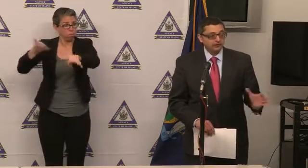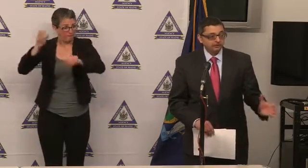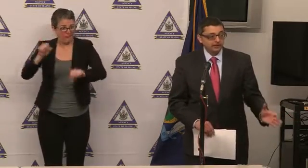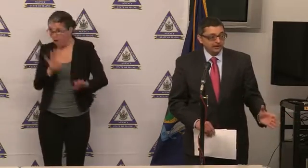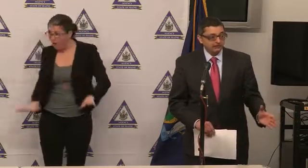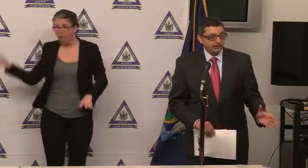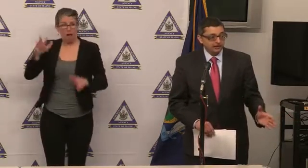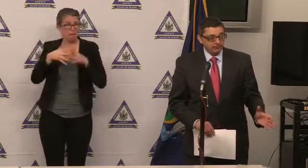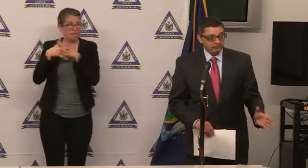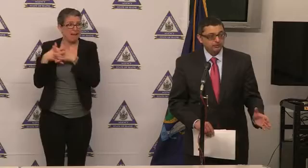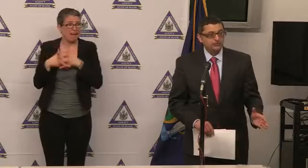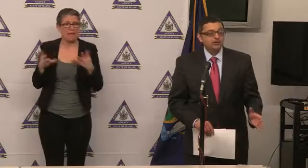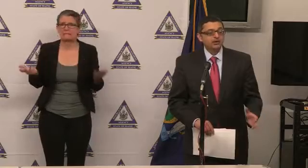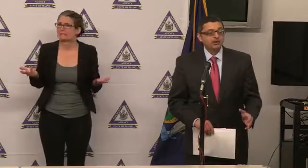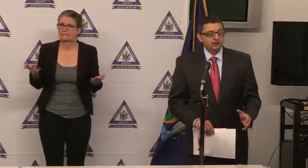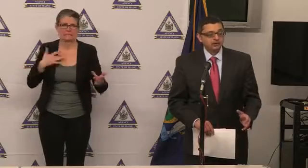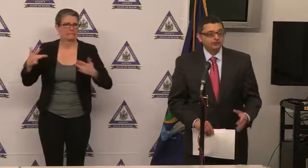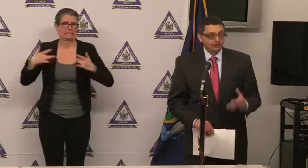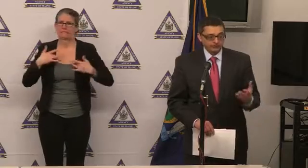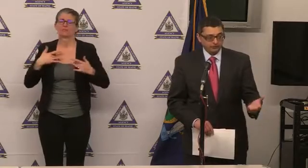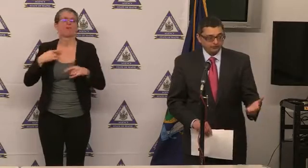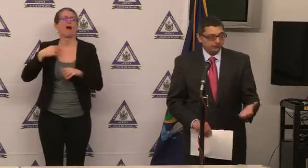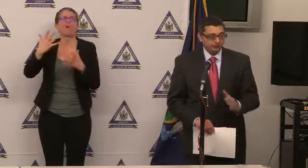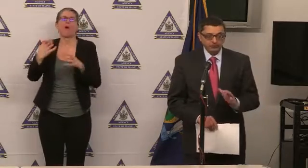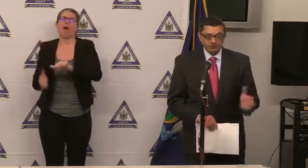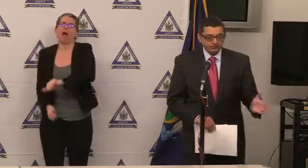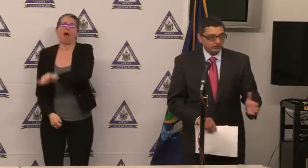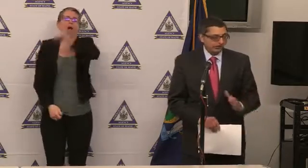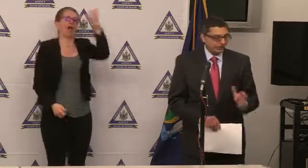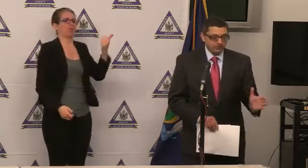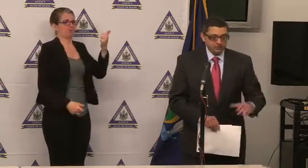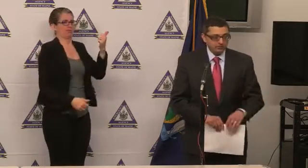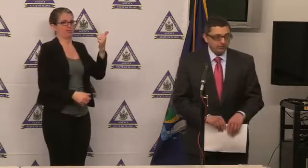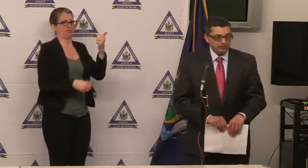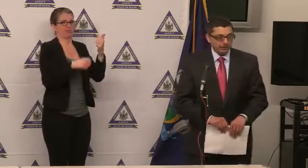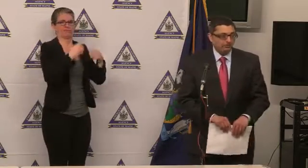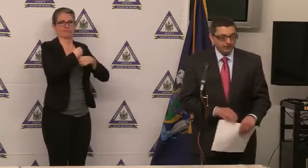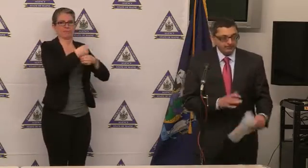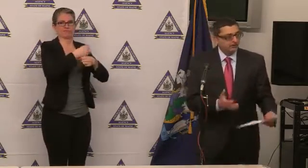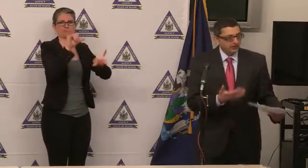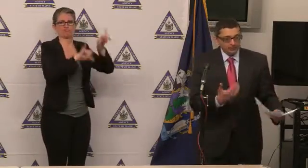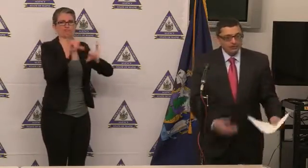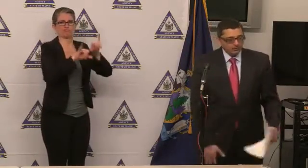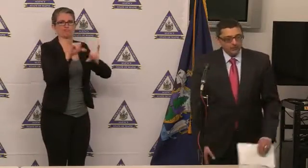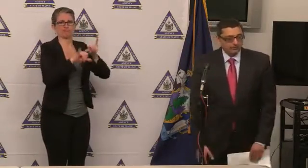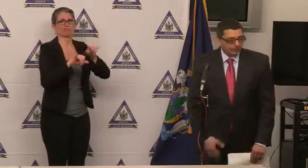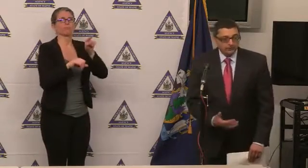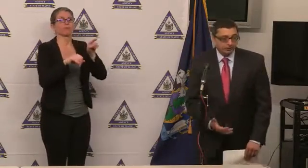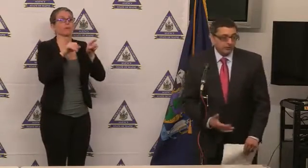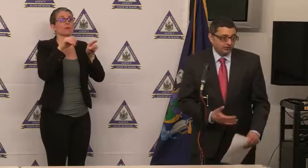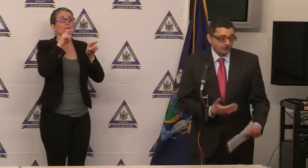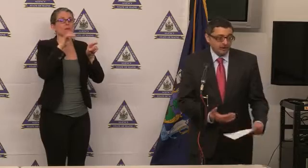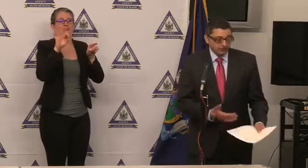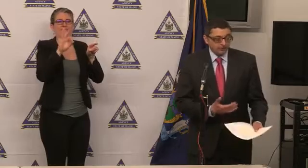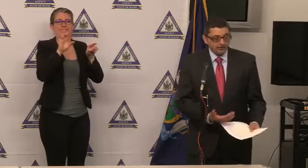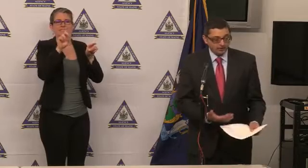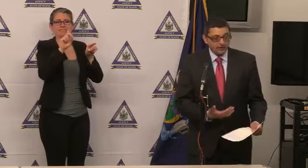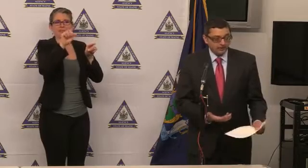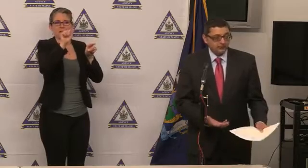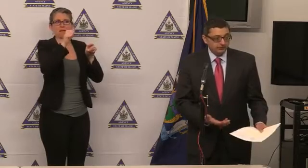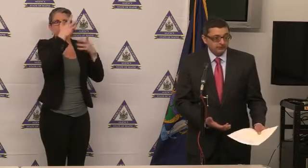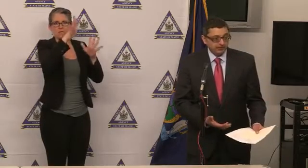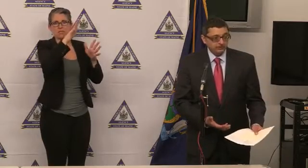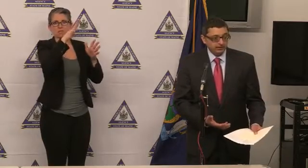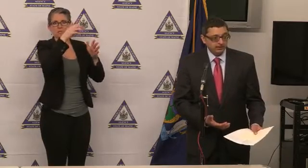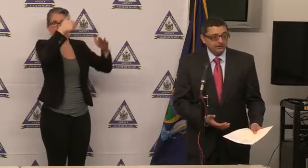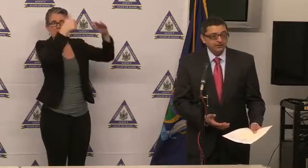is fully FDA approved, so on and so forth. So not trying to be opaque, but we're concerned, and we're trying to manage